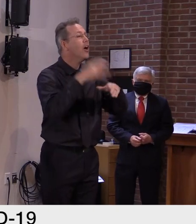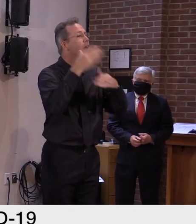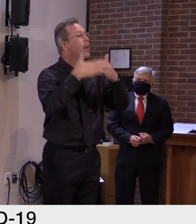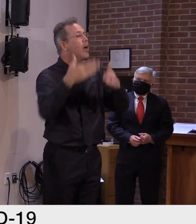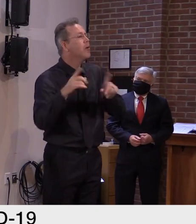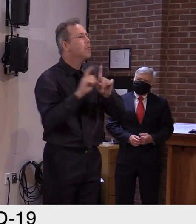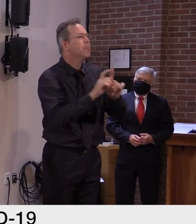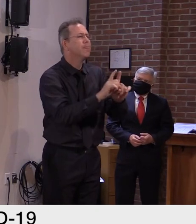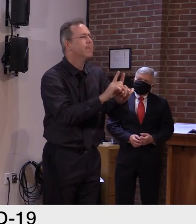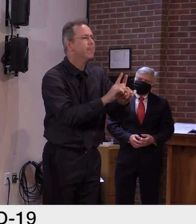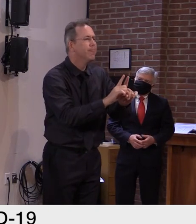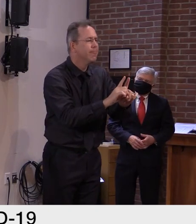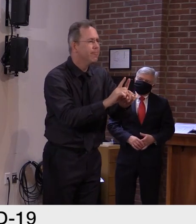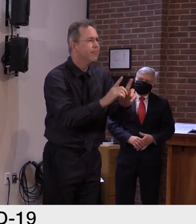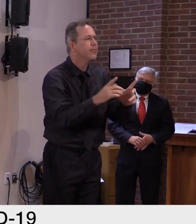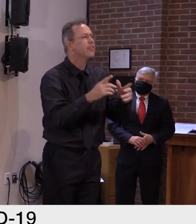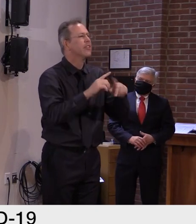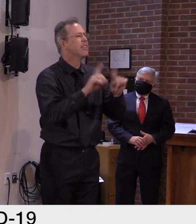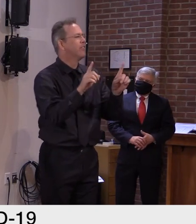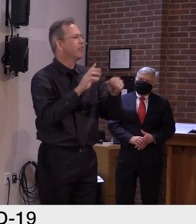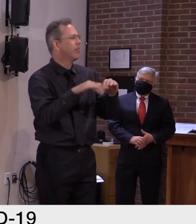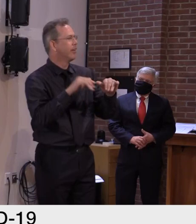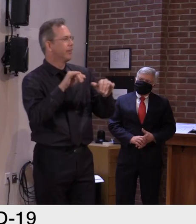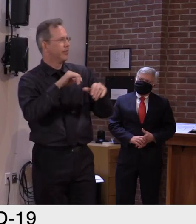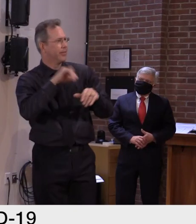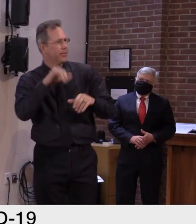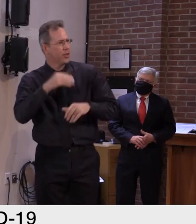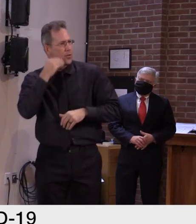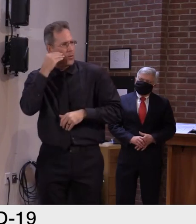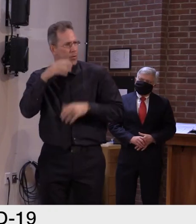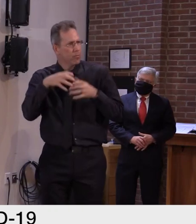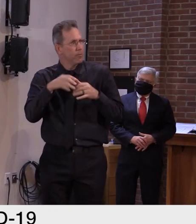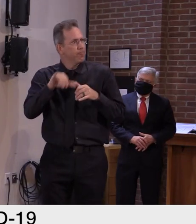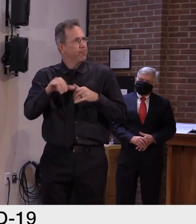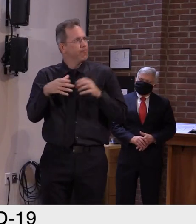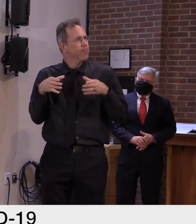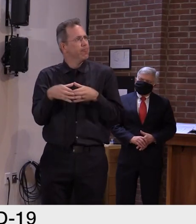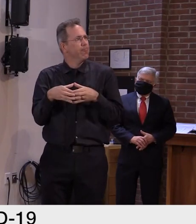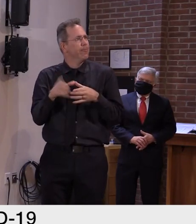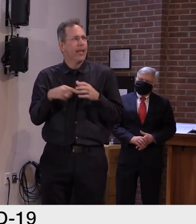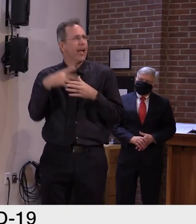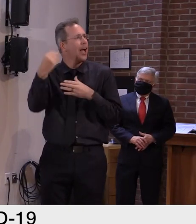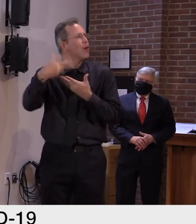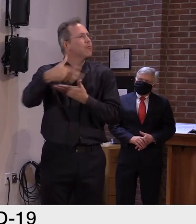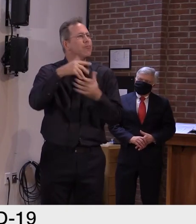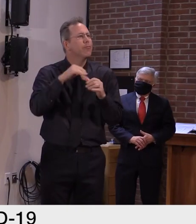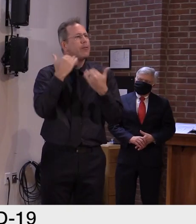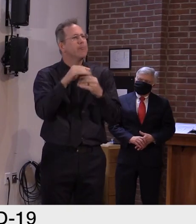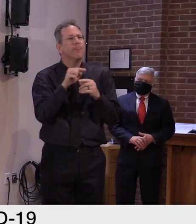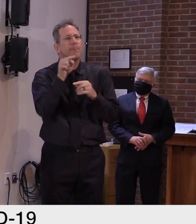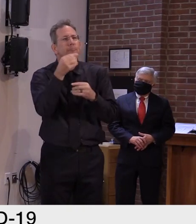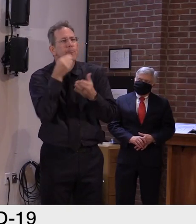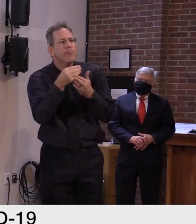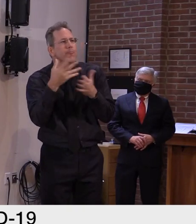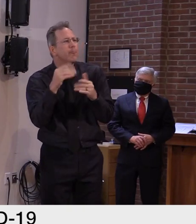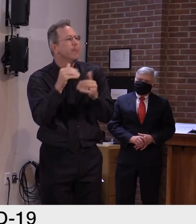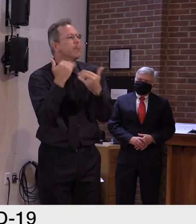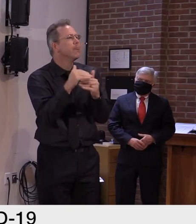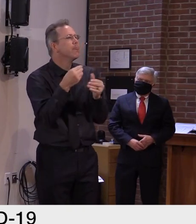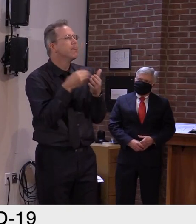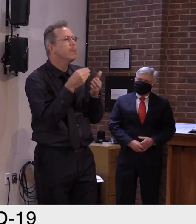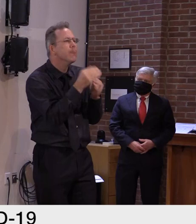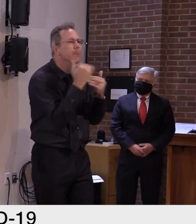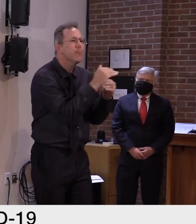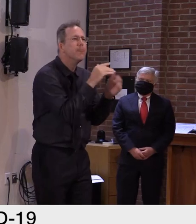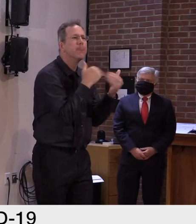is different than stay home, stay safe, because you can still go out. You can get your groceries. You can do